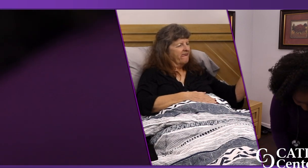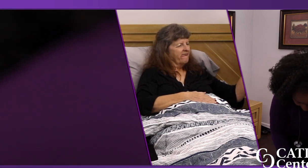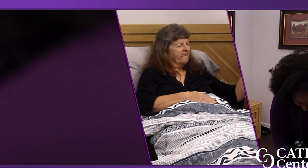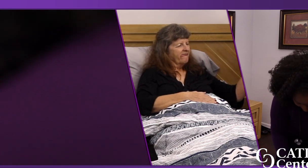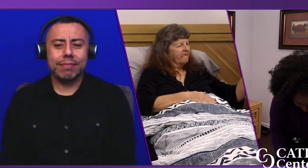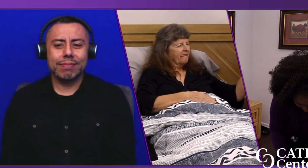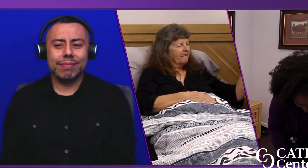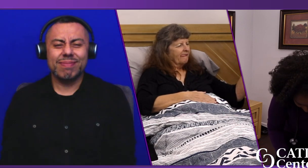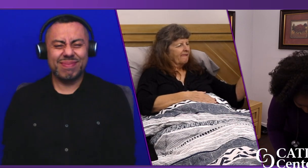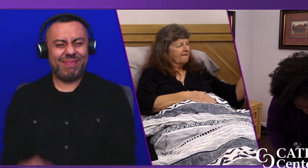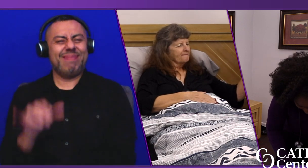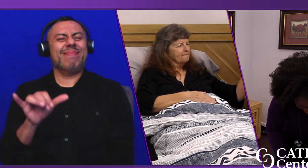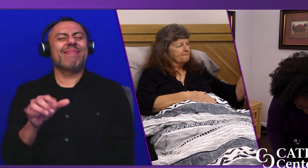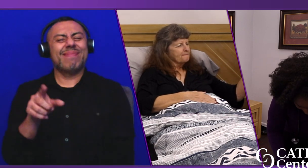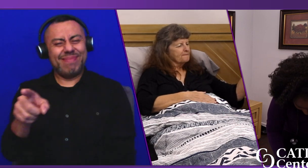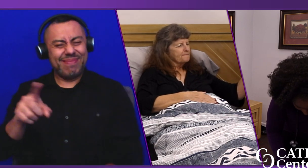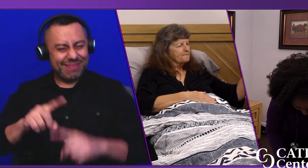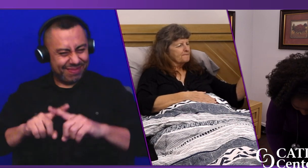"Well, that's different."